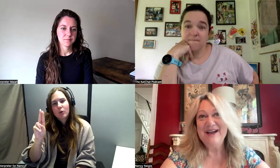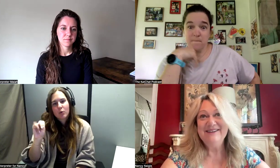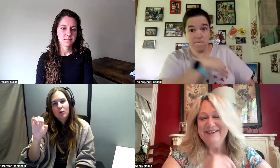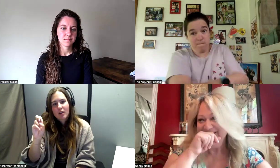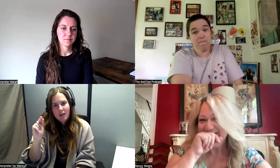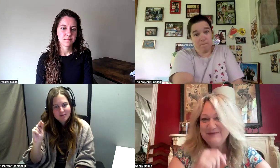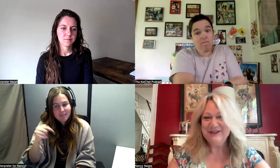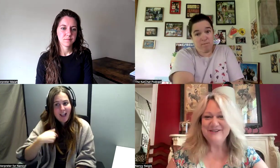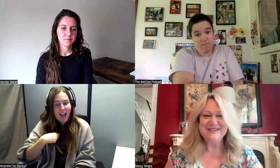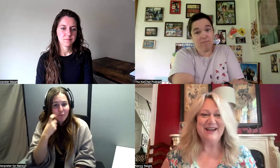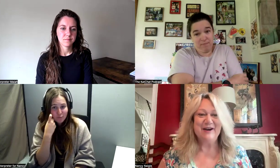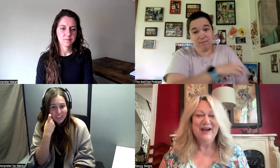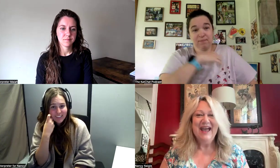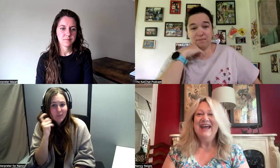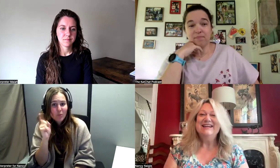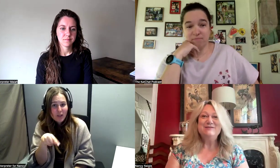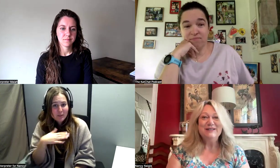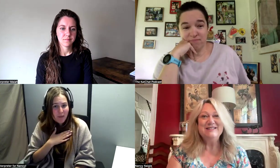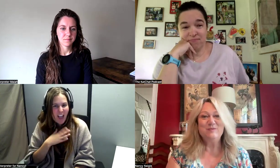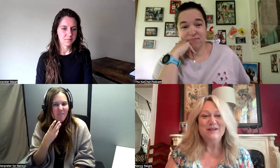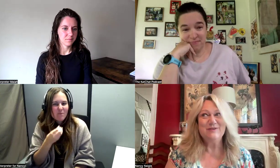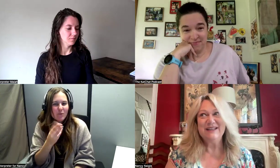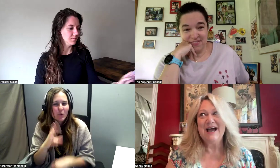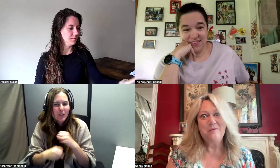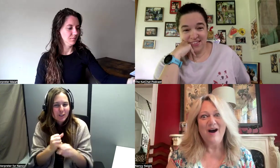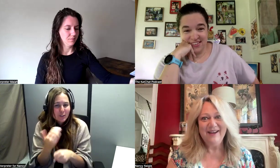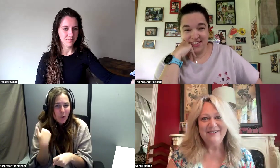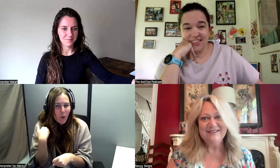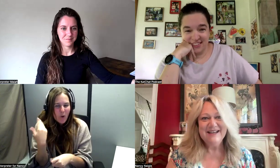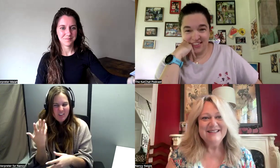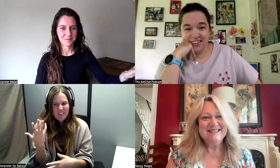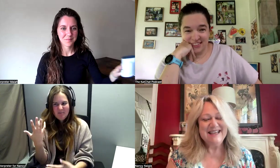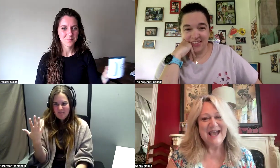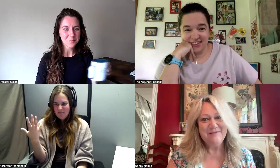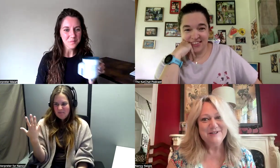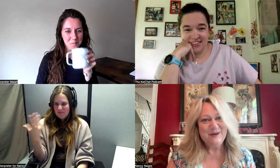went to mine a couple of years ago, and it's really